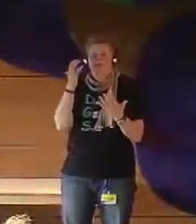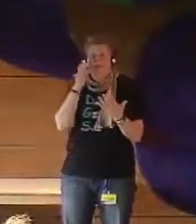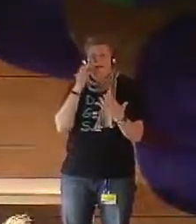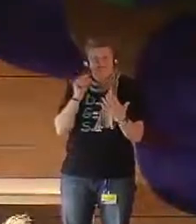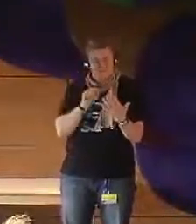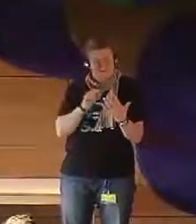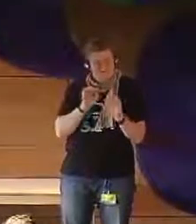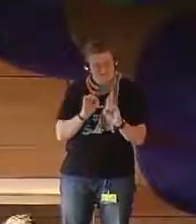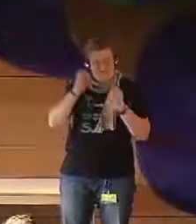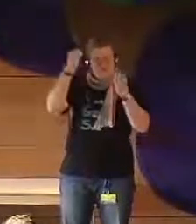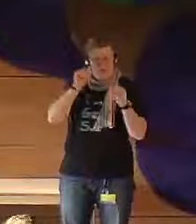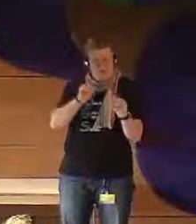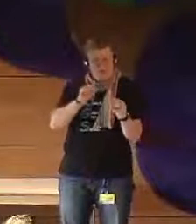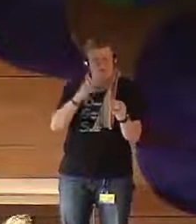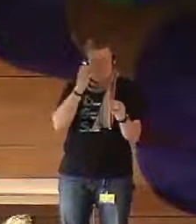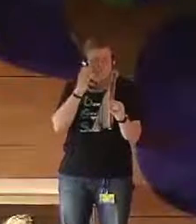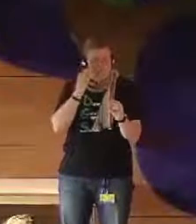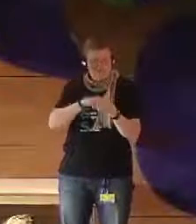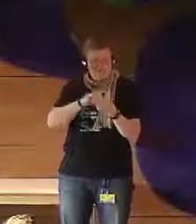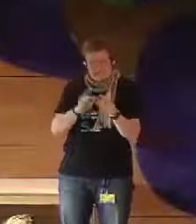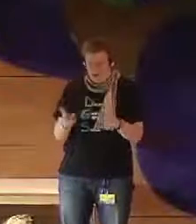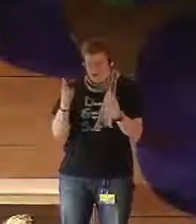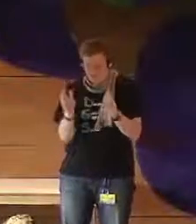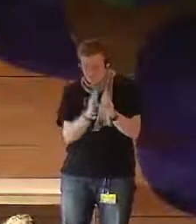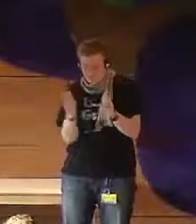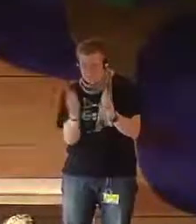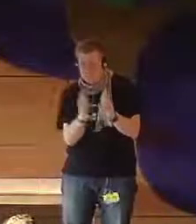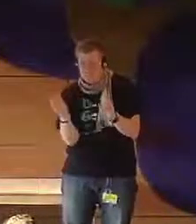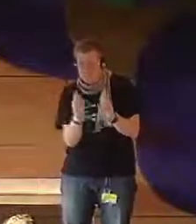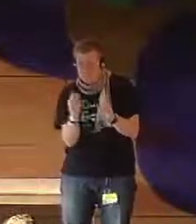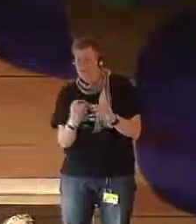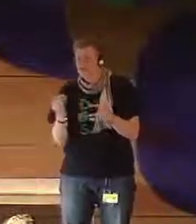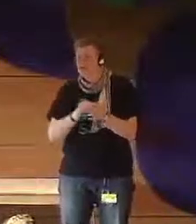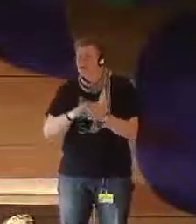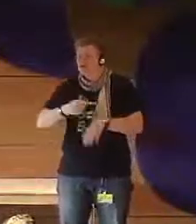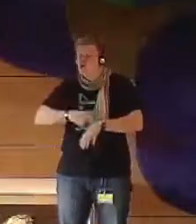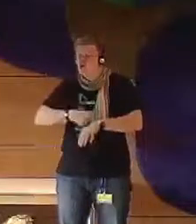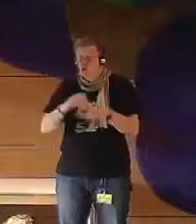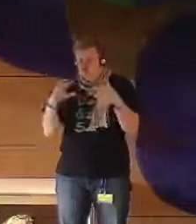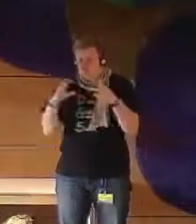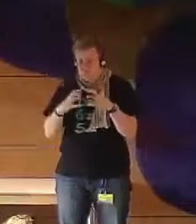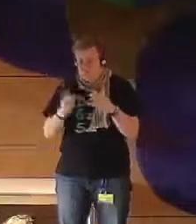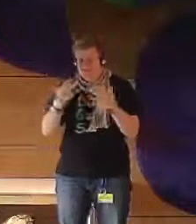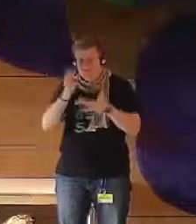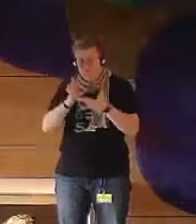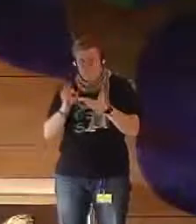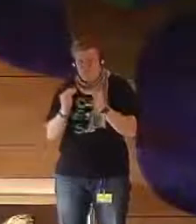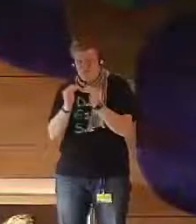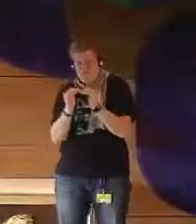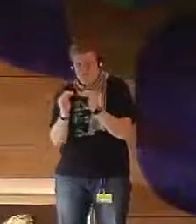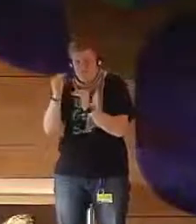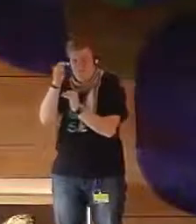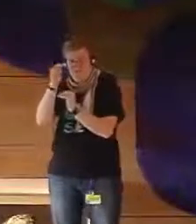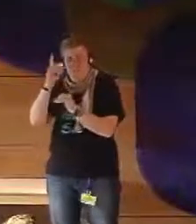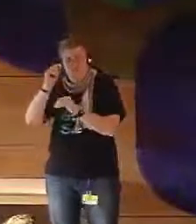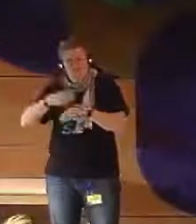And every 10% increase in bone mass reduces your fracture risk by 50%. So you